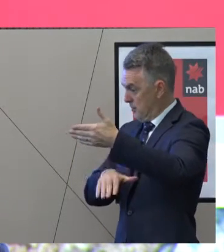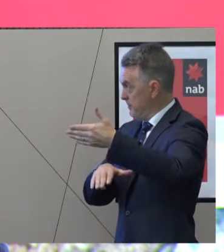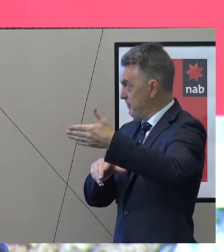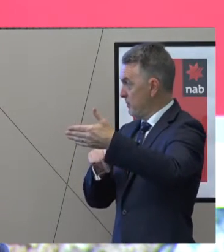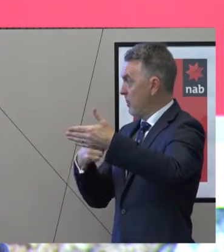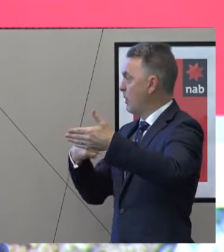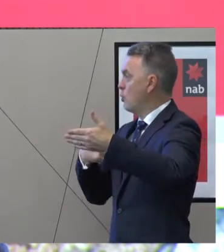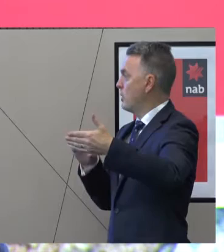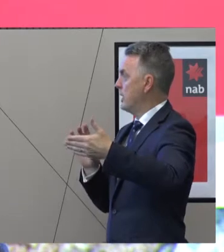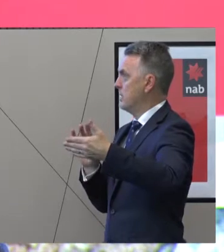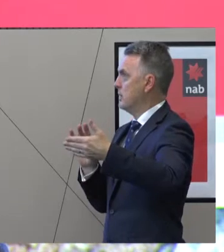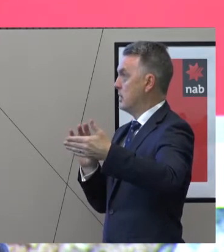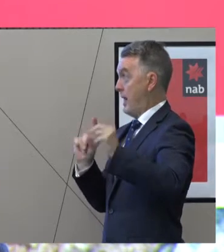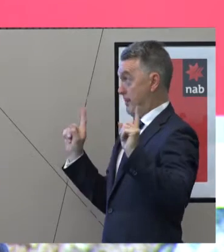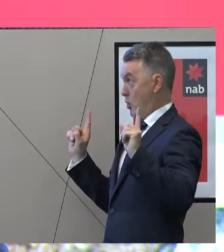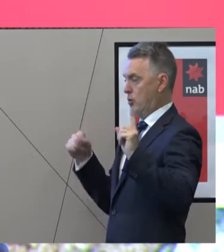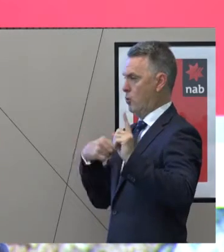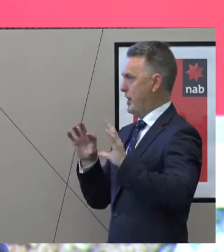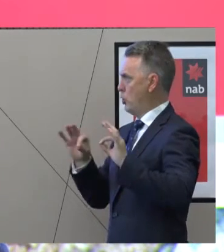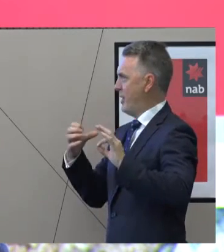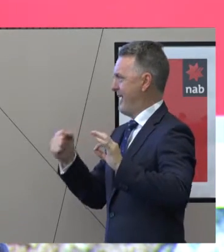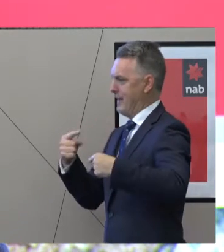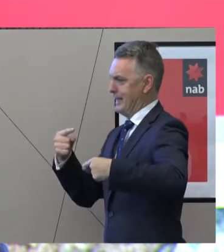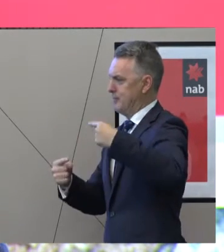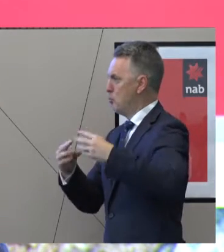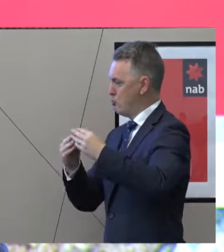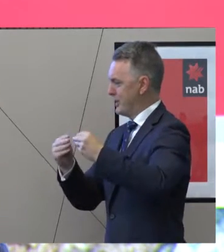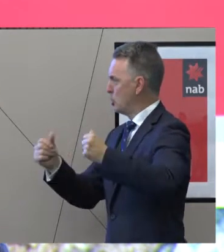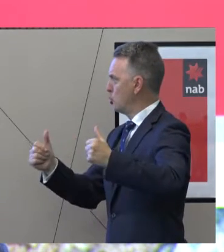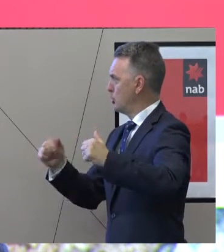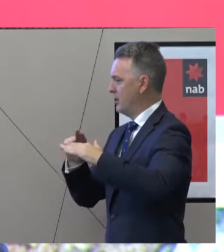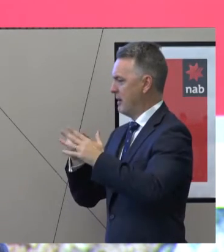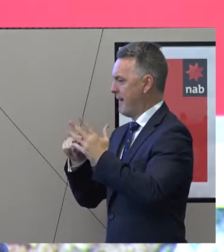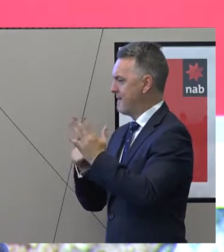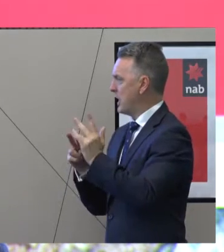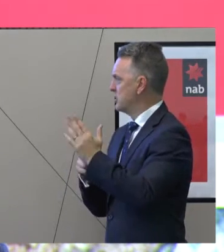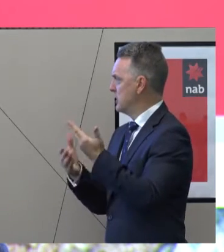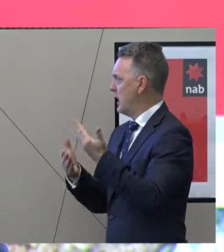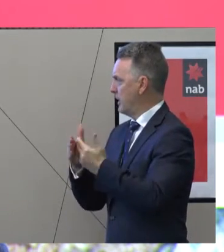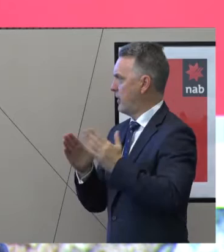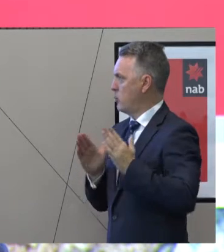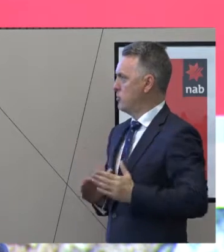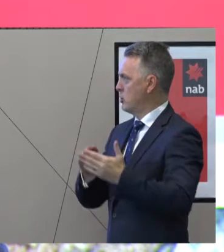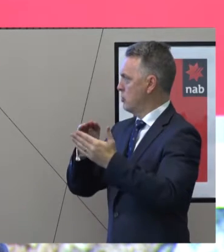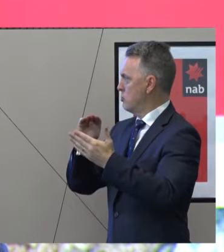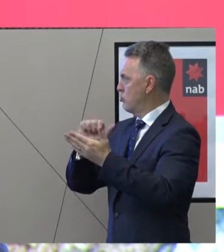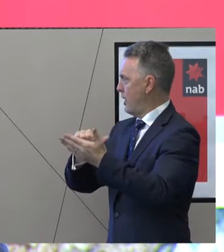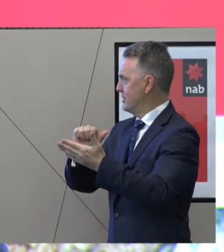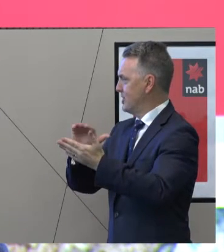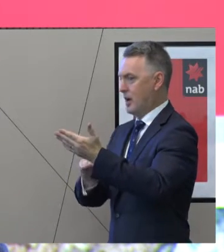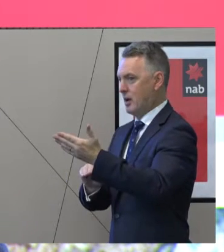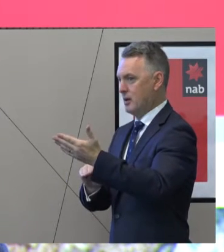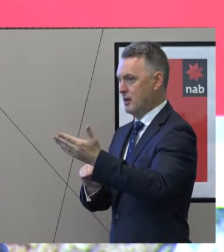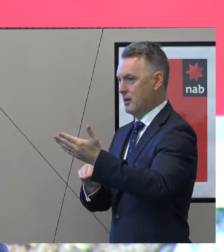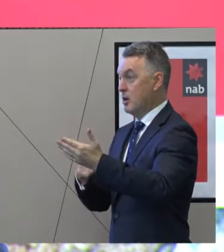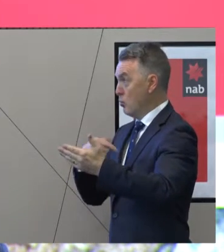we actually don't, at this stage, have a dispute resolution function under the Human Rights Charter. It's something that